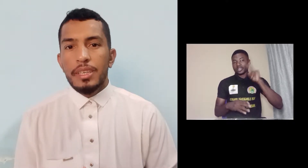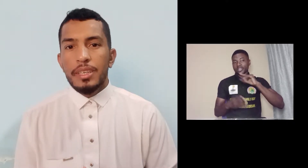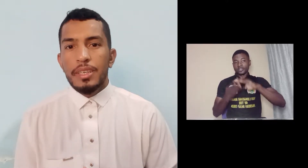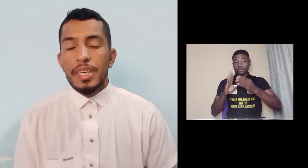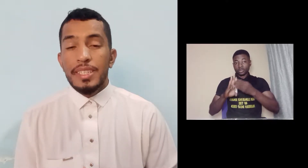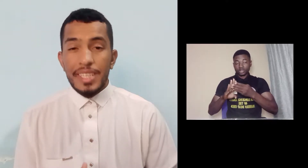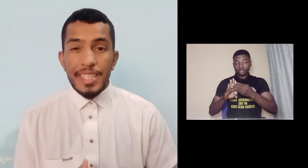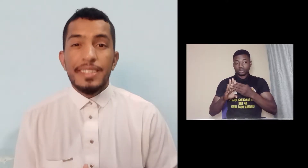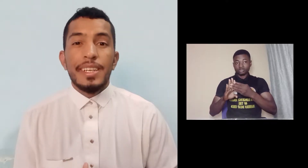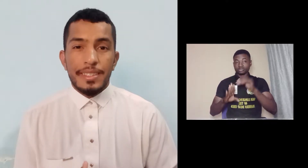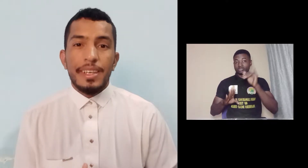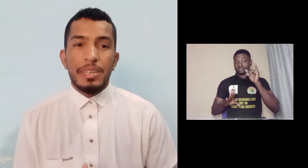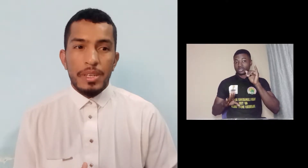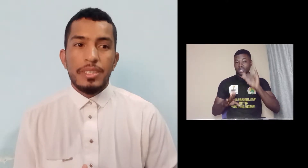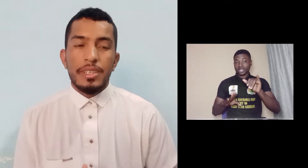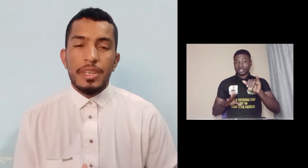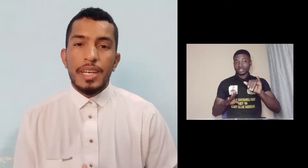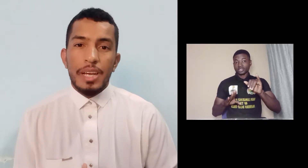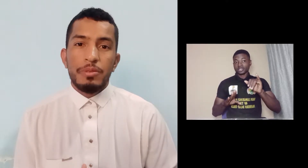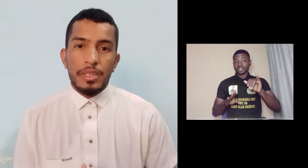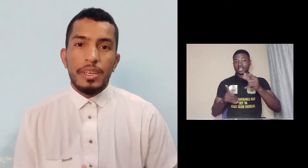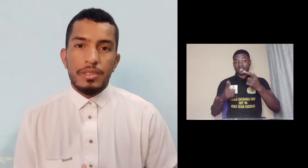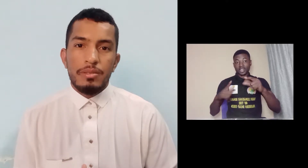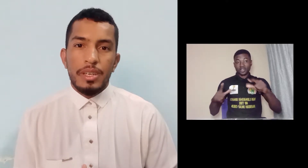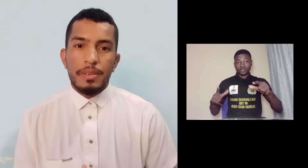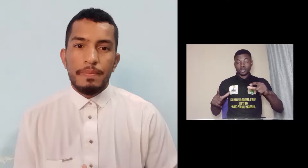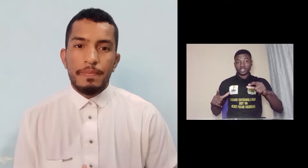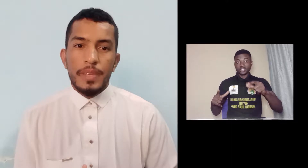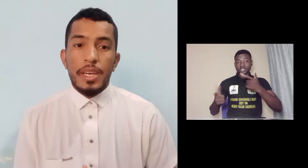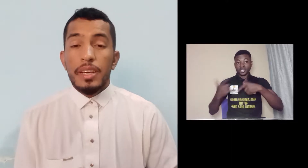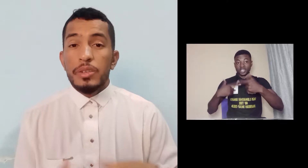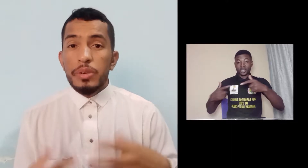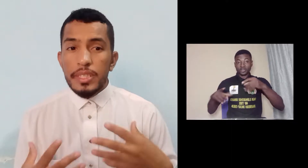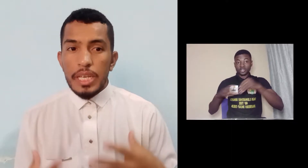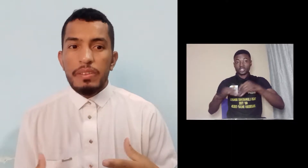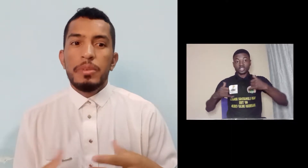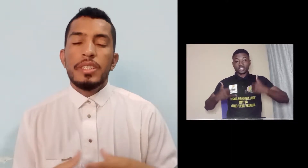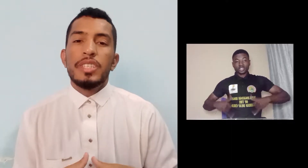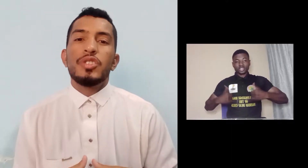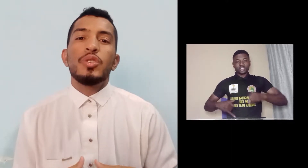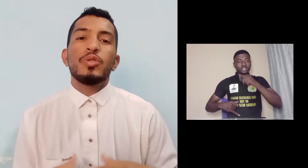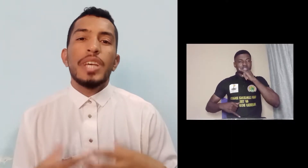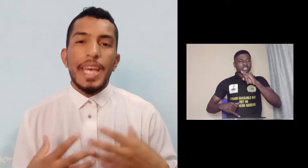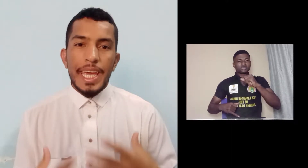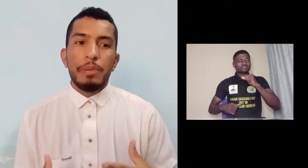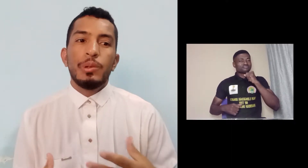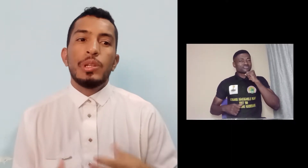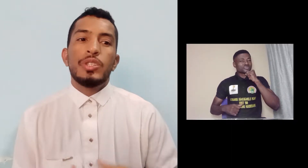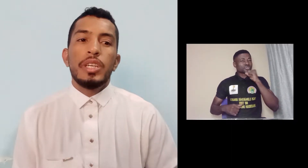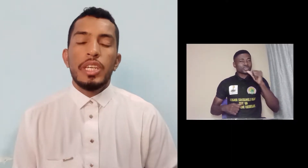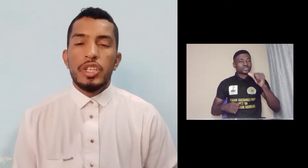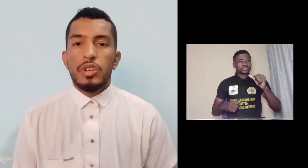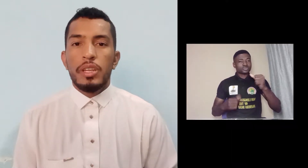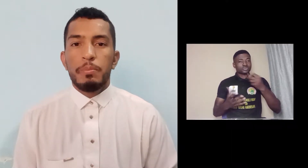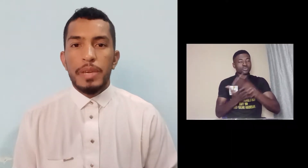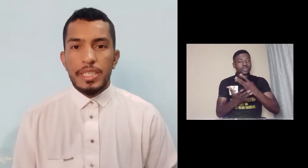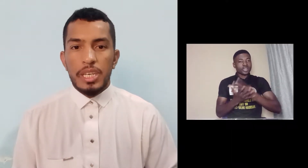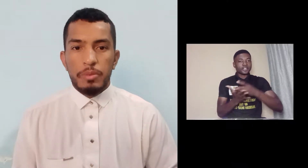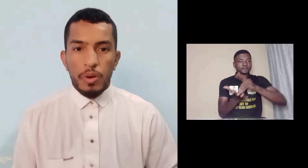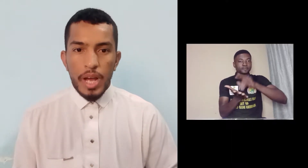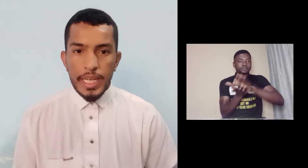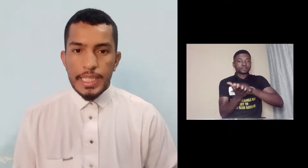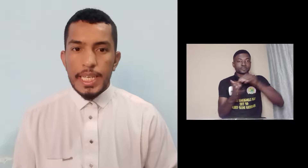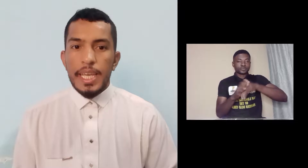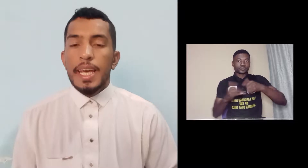community, it is the least documented language in the country. The Algerian deaf community is not able to enjoy the basic